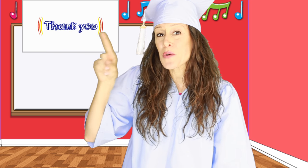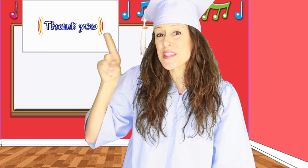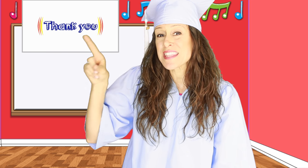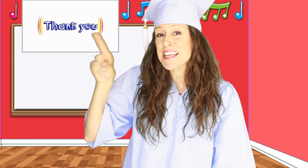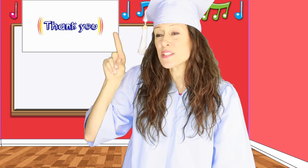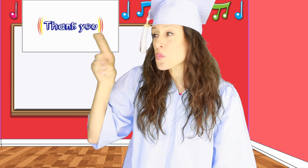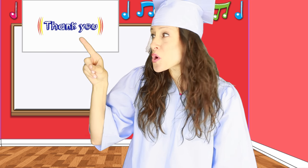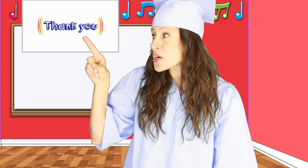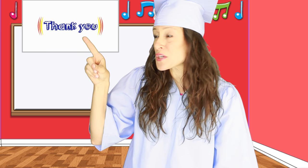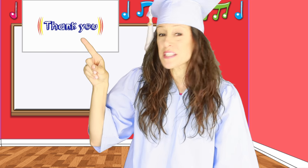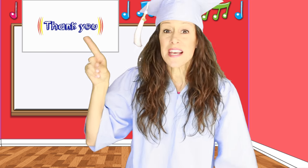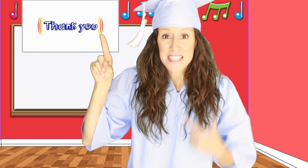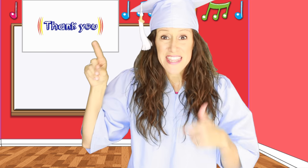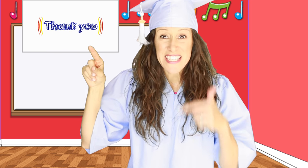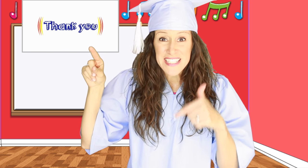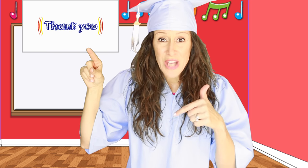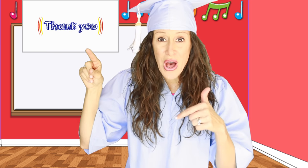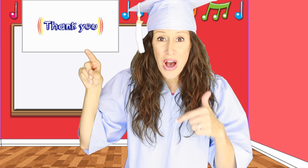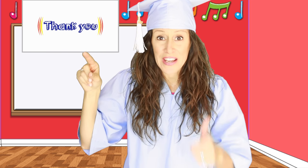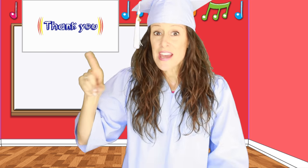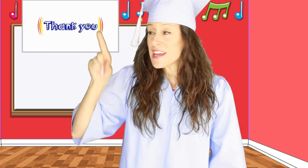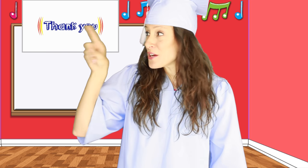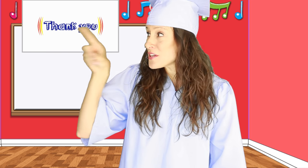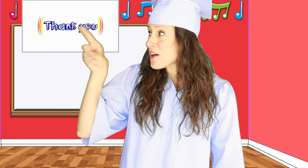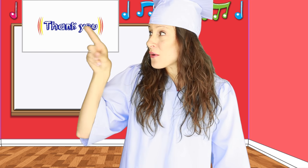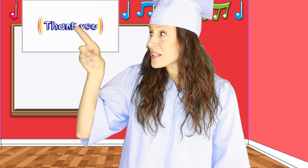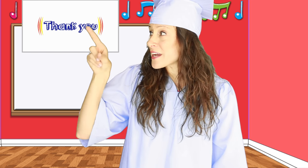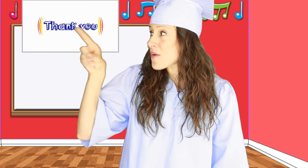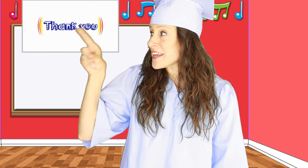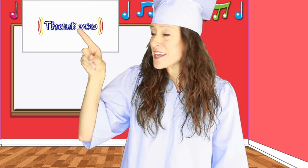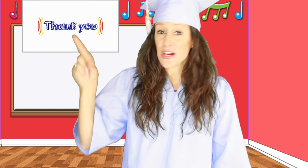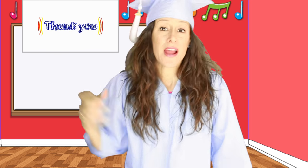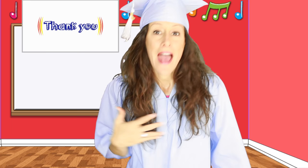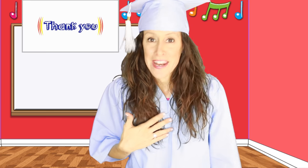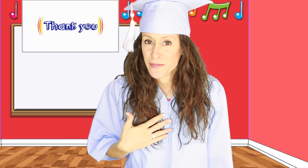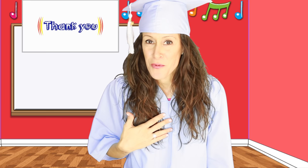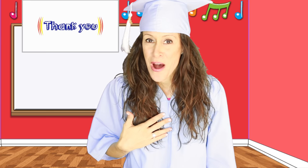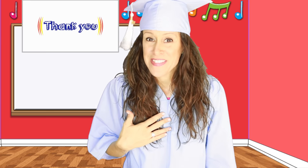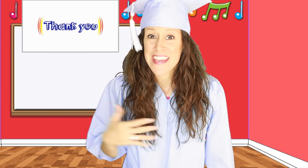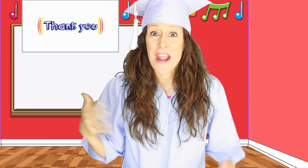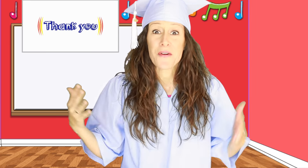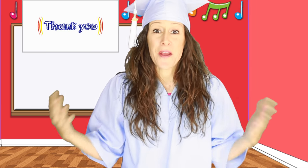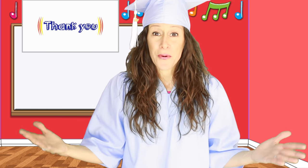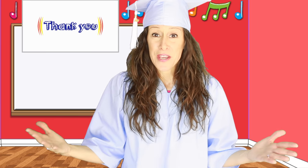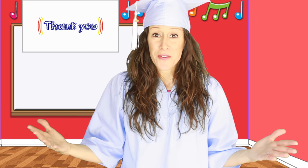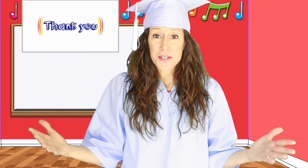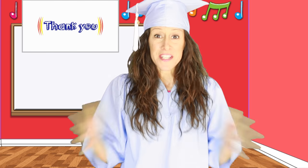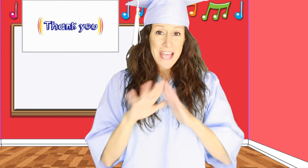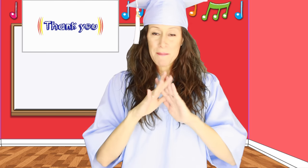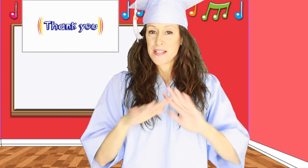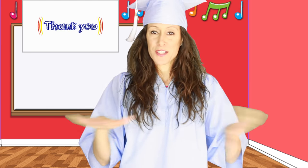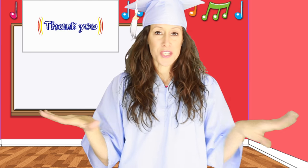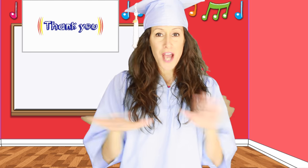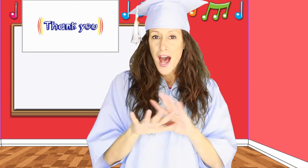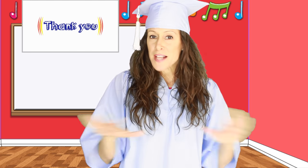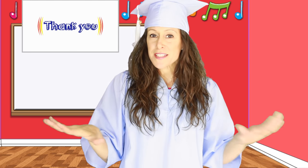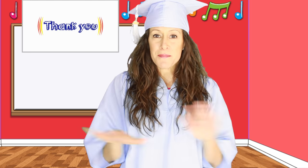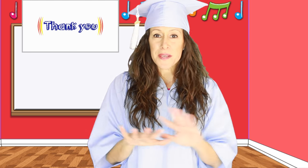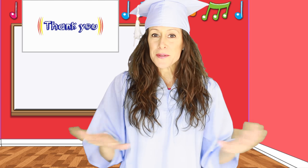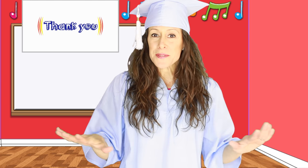with these words to this song. Here you go. Click right here. And if you want the karaoke version, that means just the